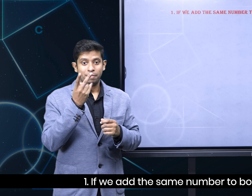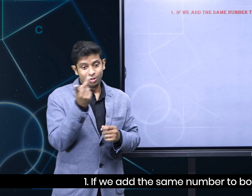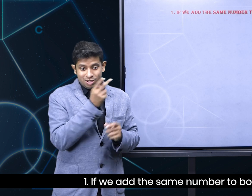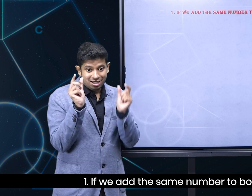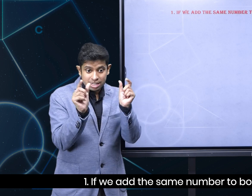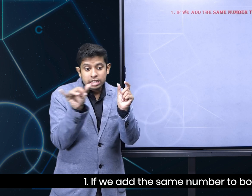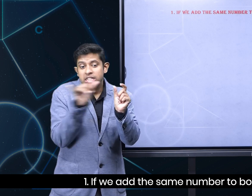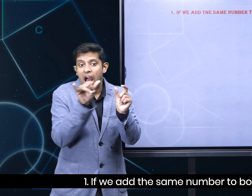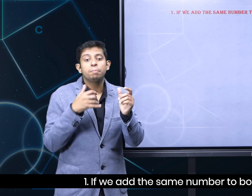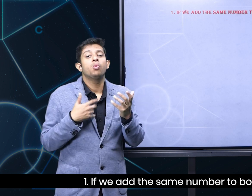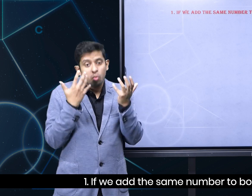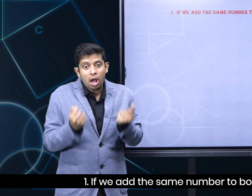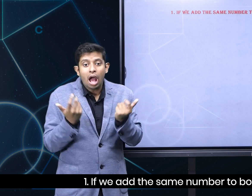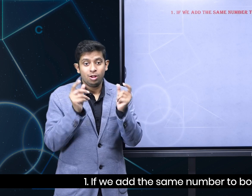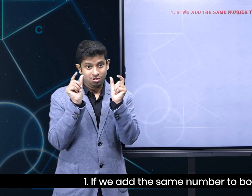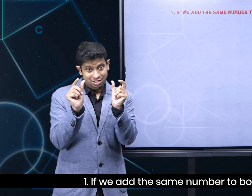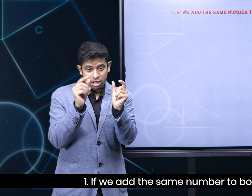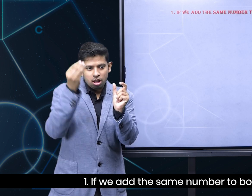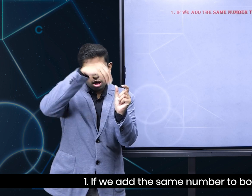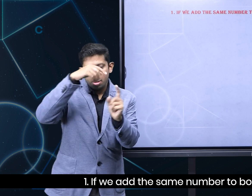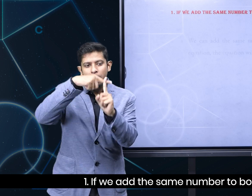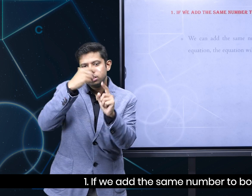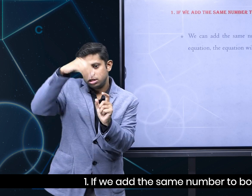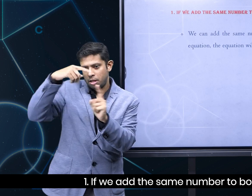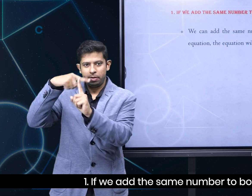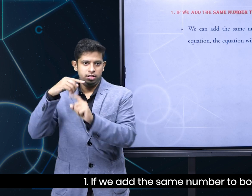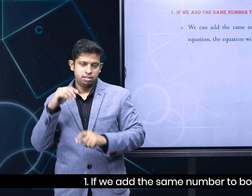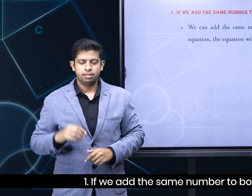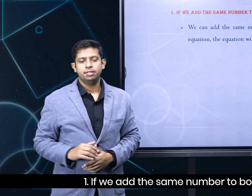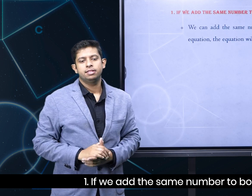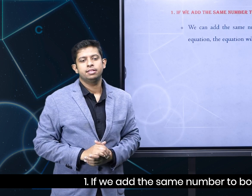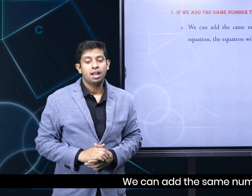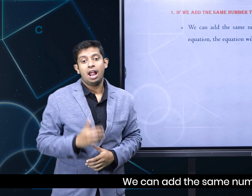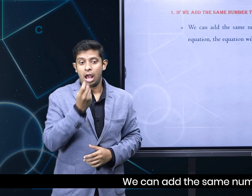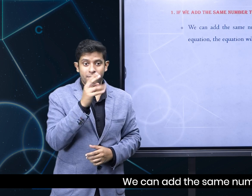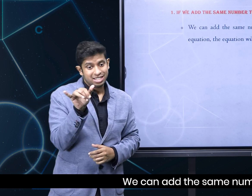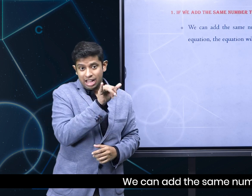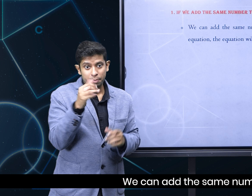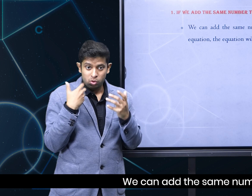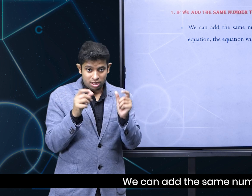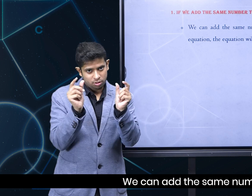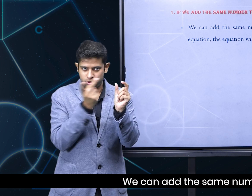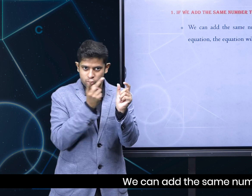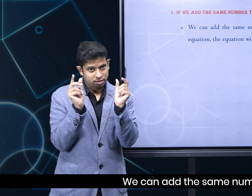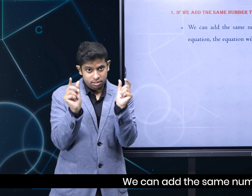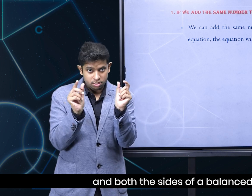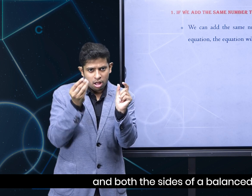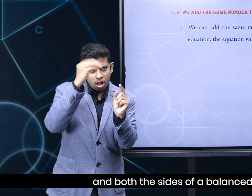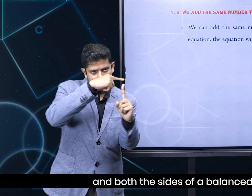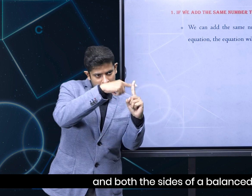First one, if we add the same number to both the sides, we can add the same number and both the